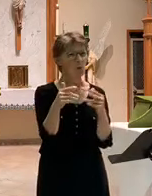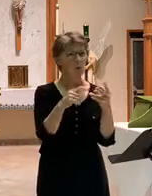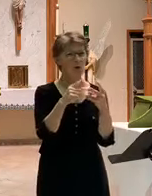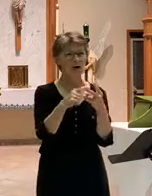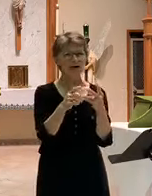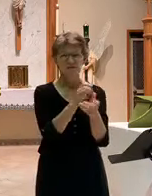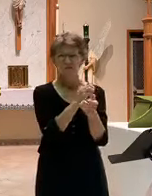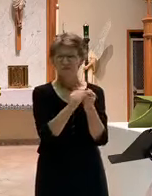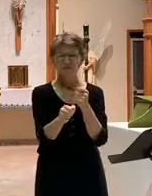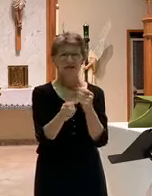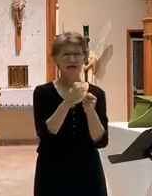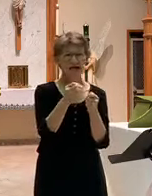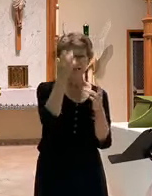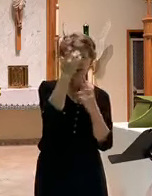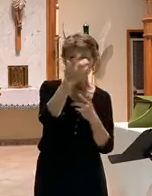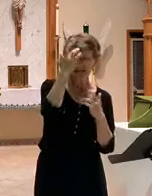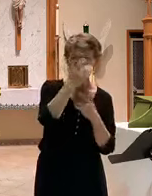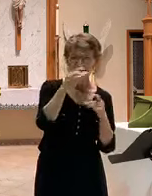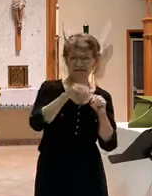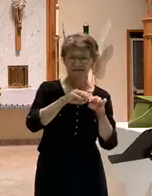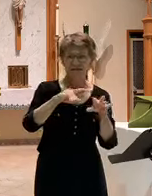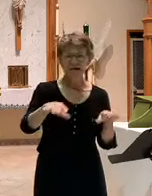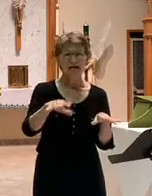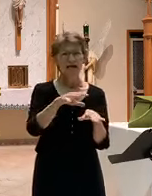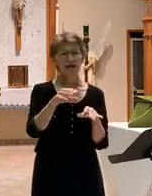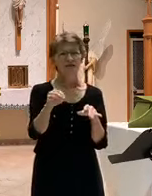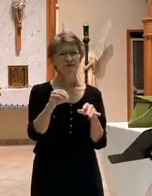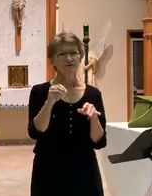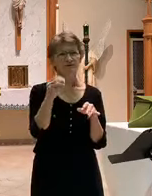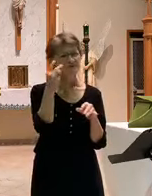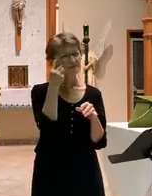senseless violence, we see disease, we see